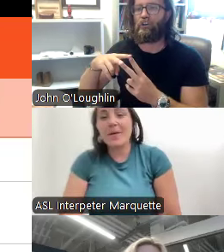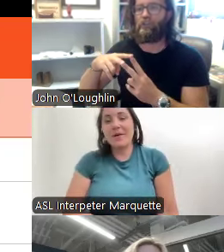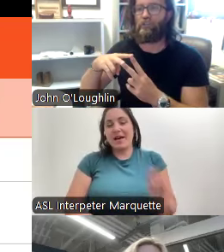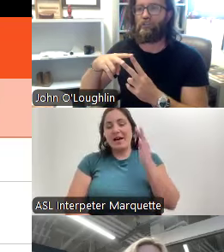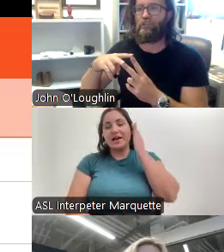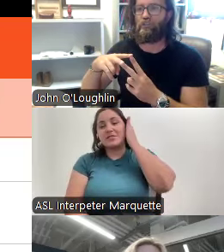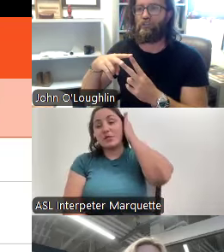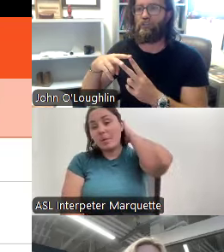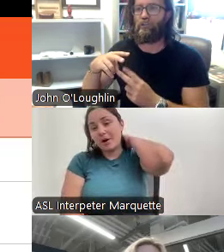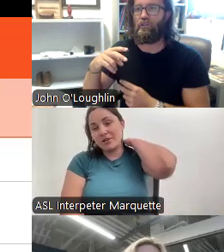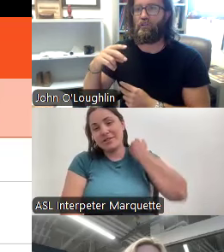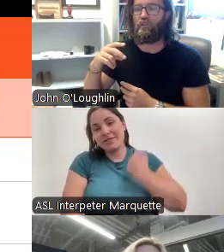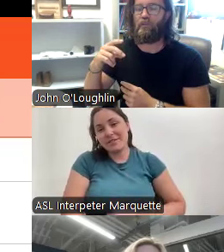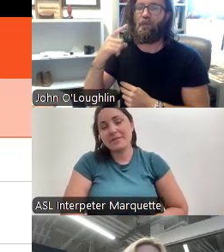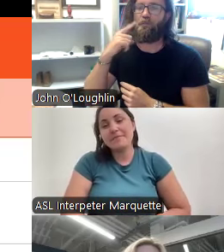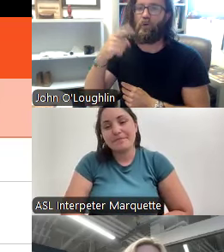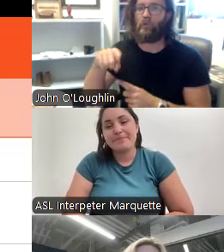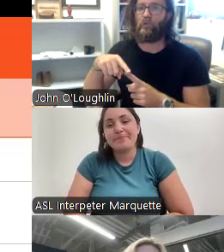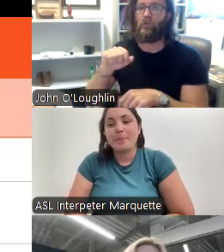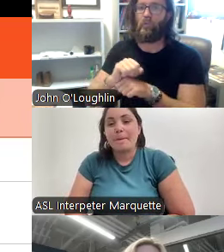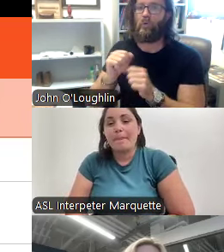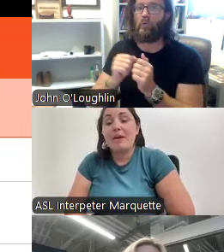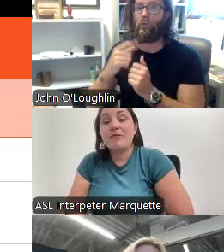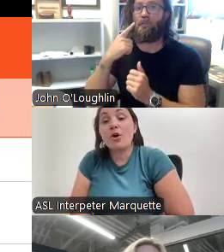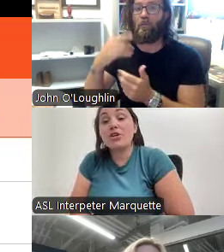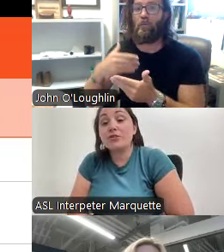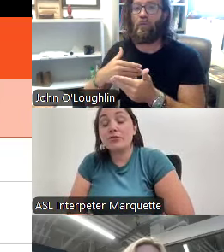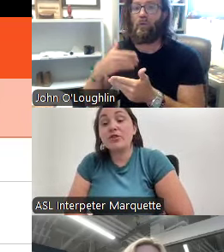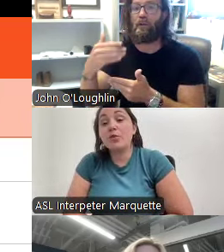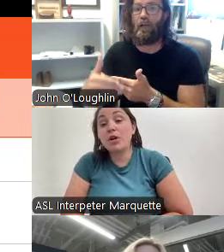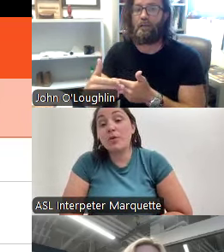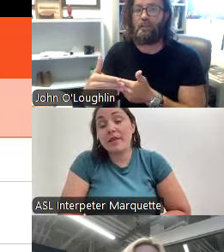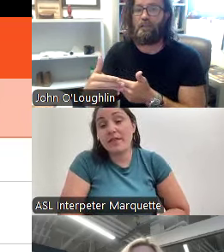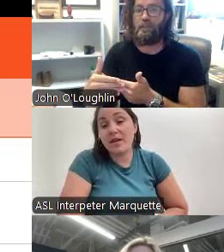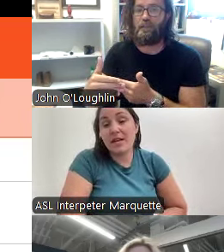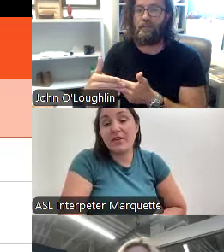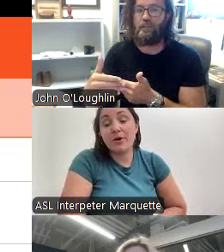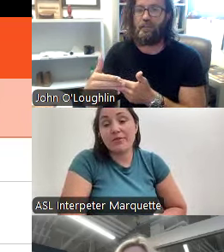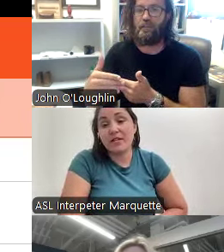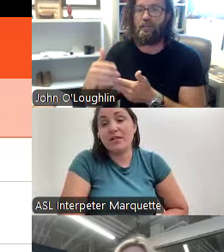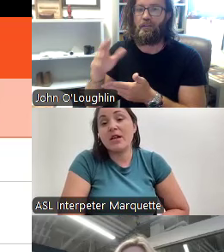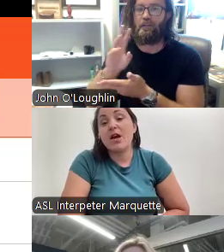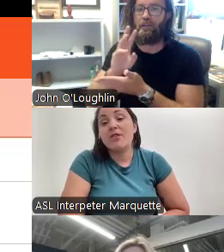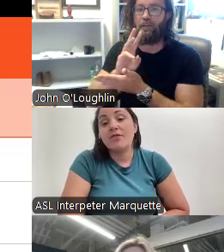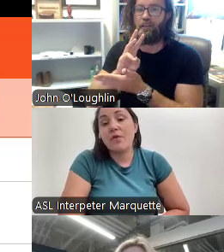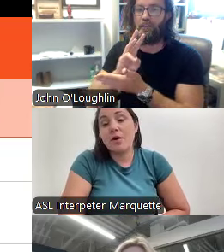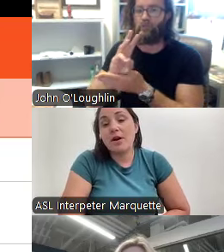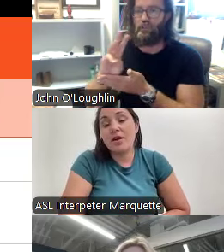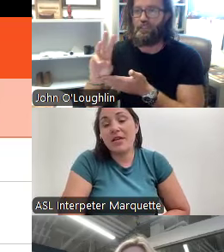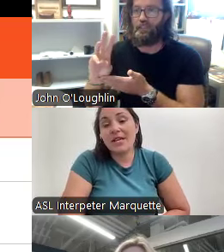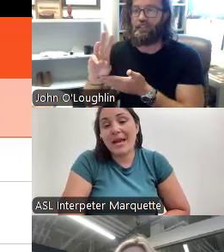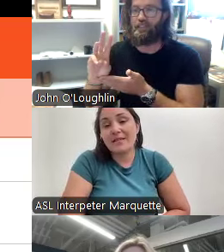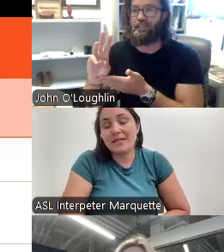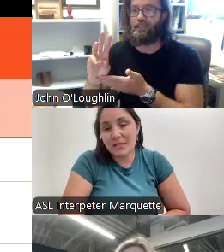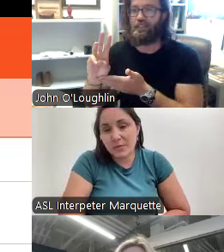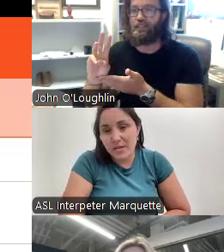set up Zoom partners for you to work with another person for